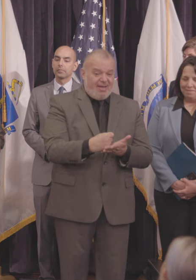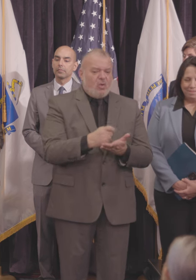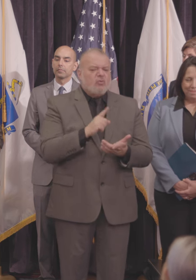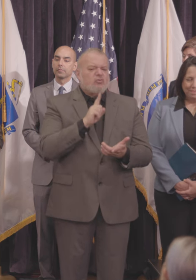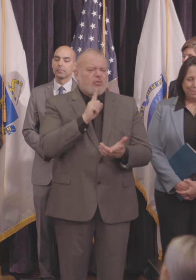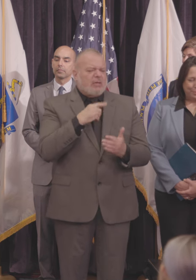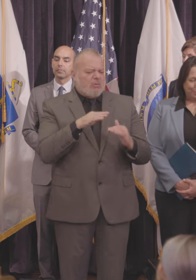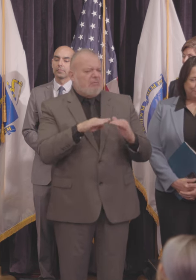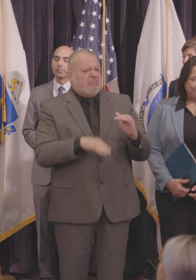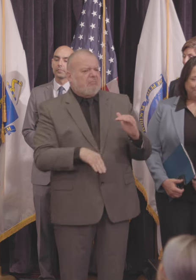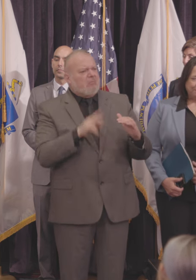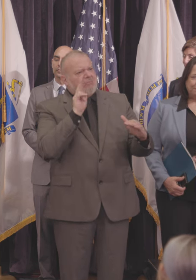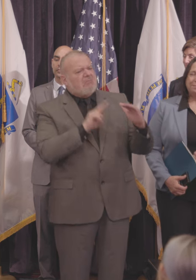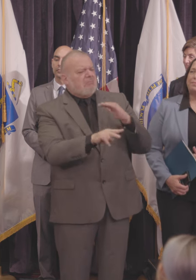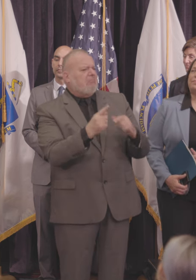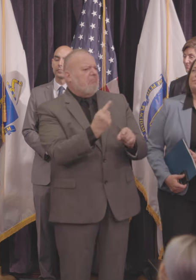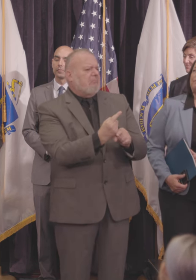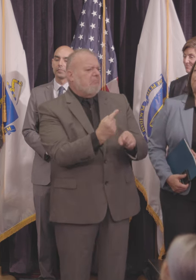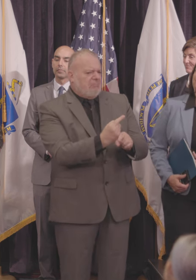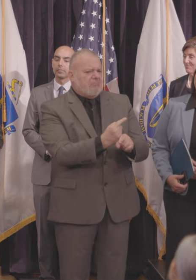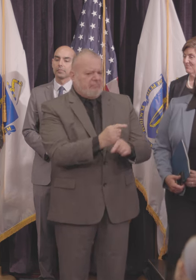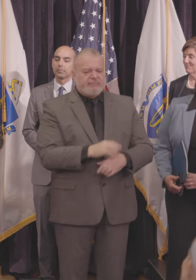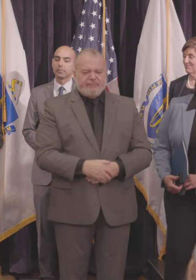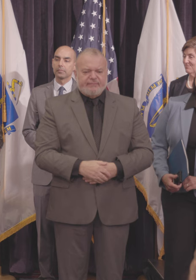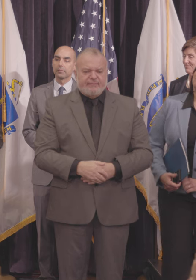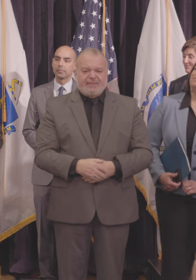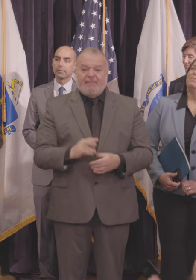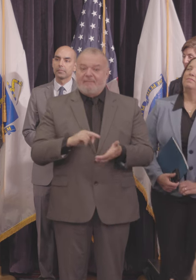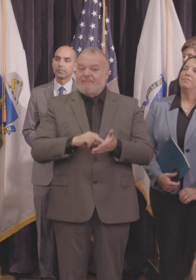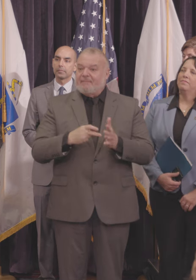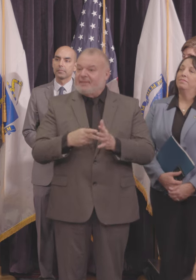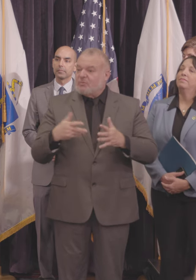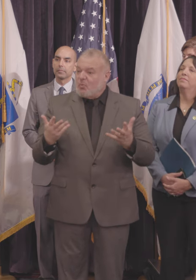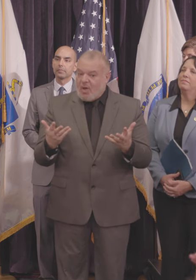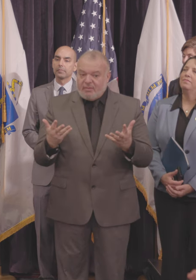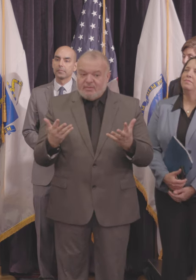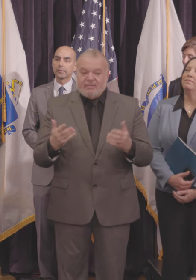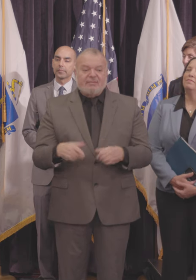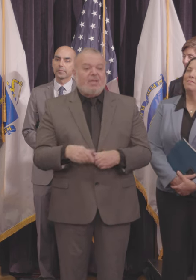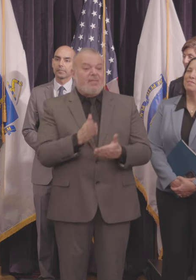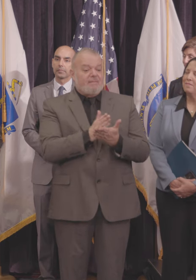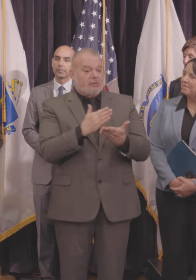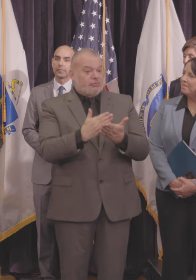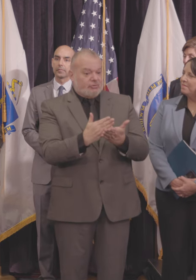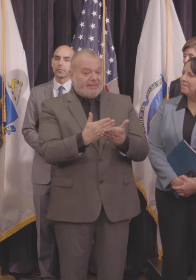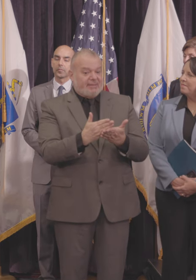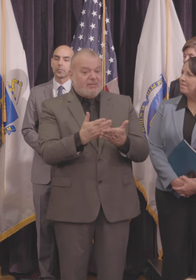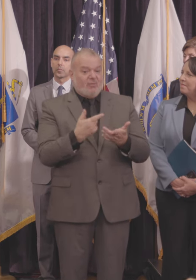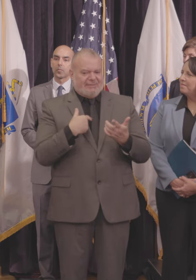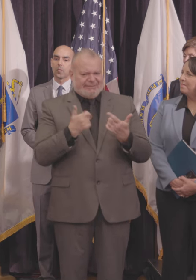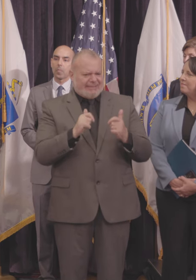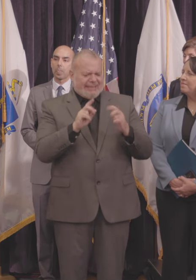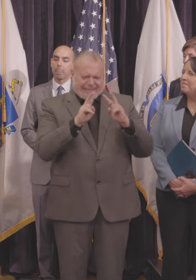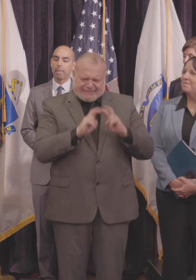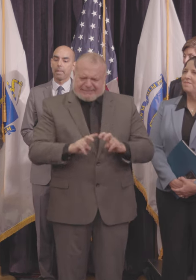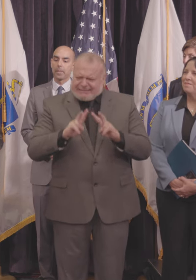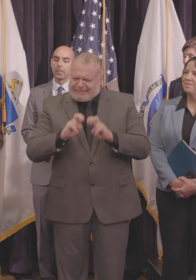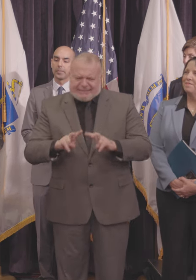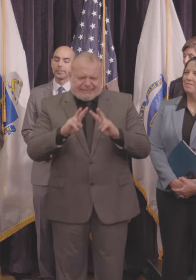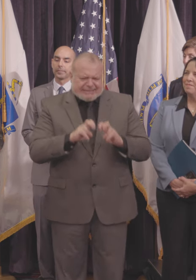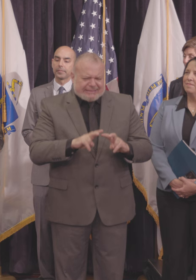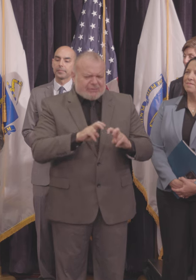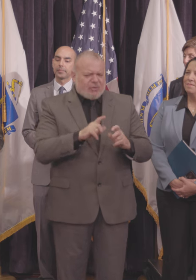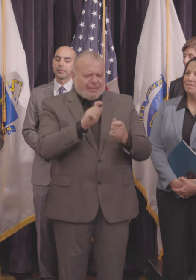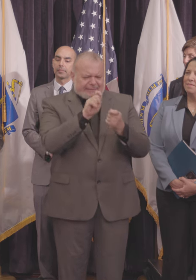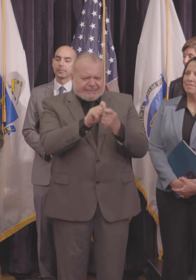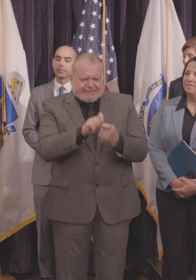to be flat. This has required a thoughtful and deliberate approach to how we manage spending. The good news is that economists tell